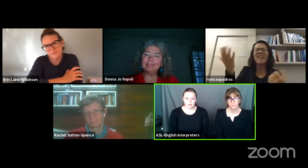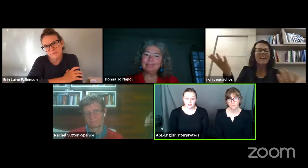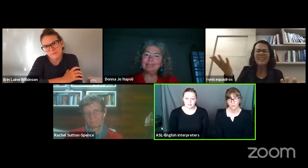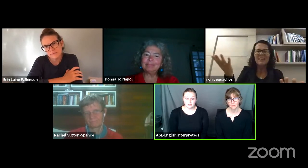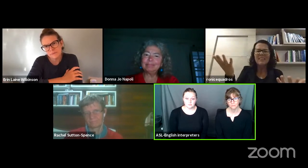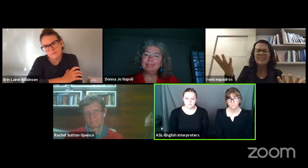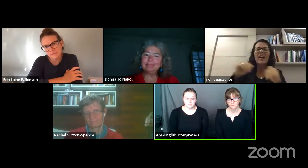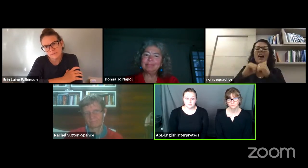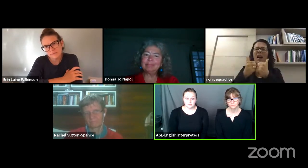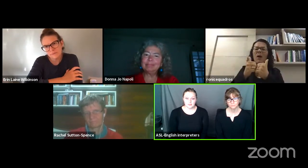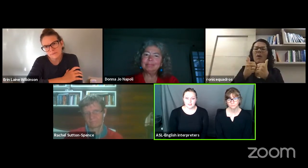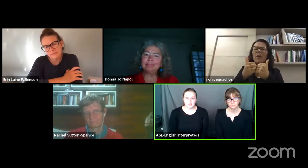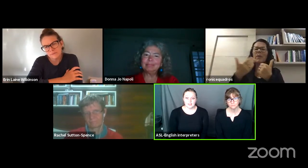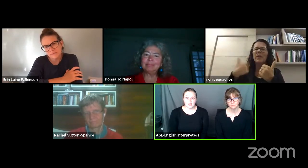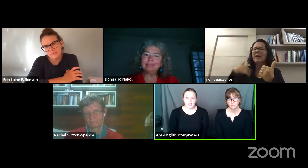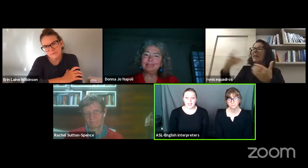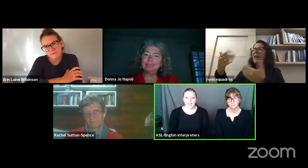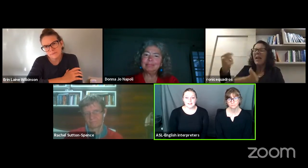as well.